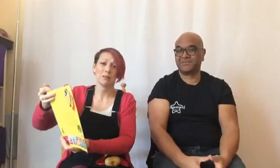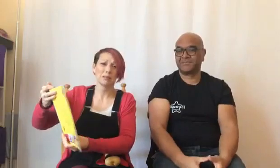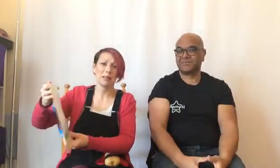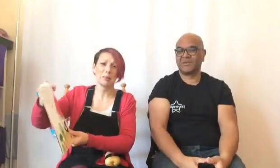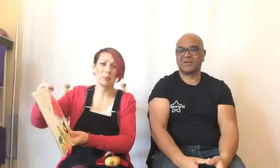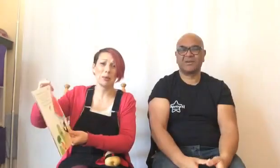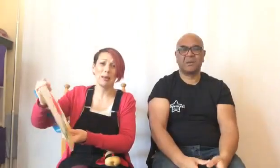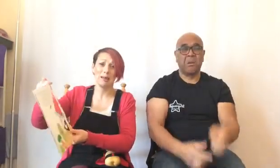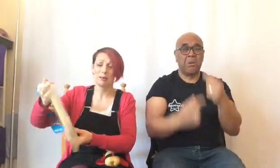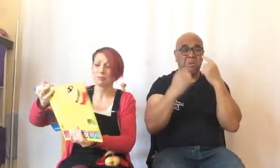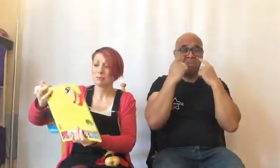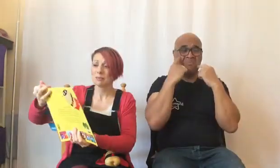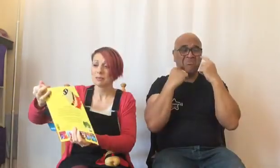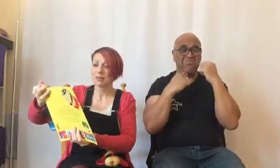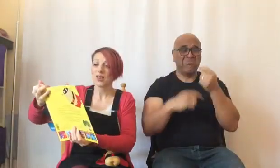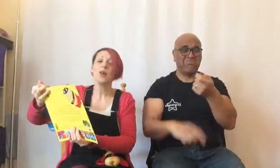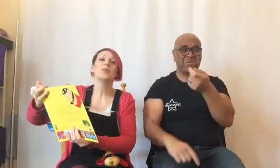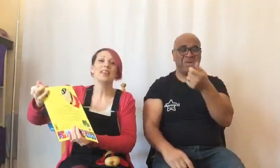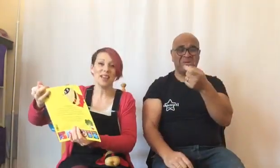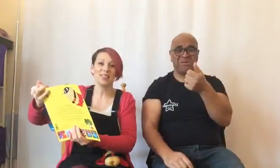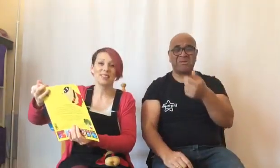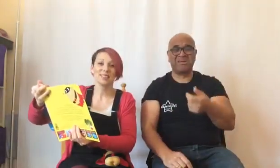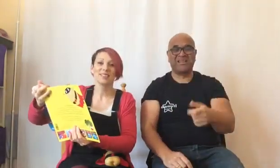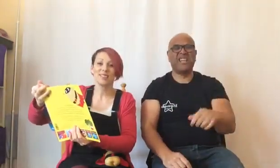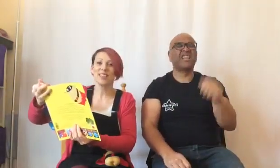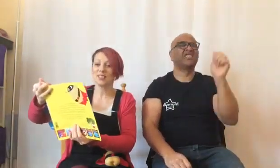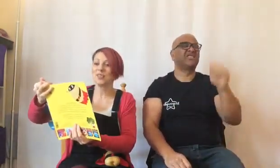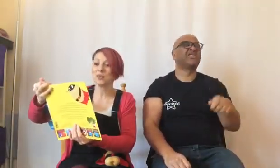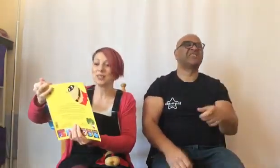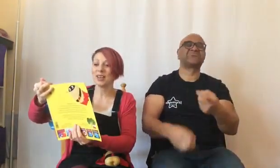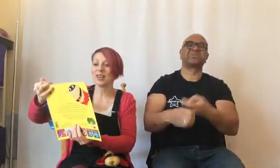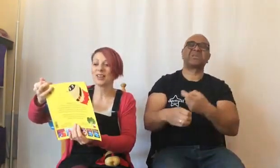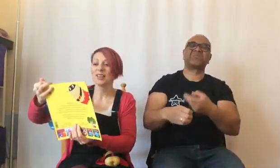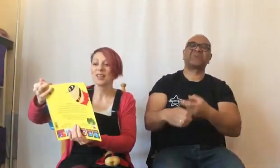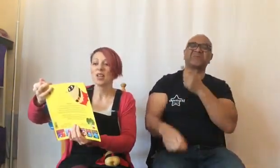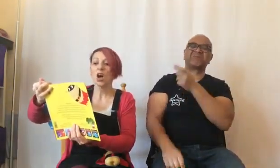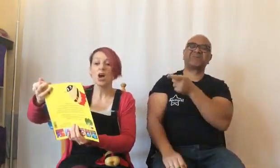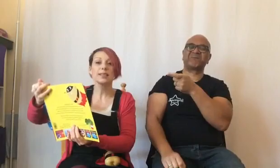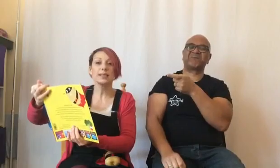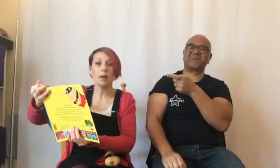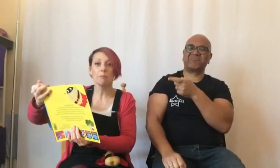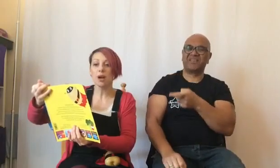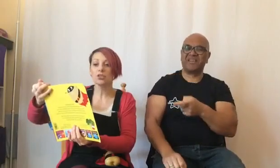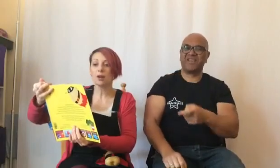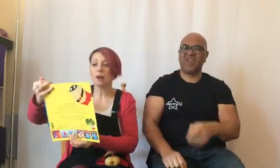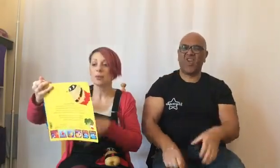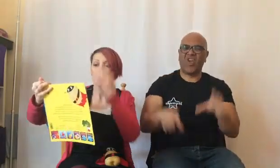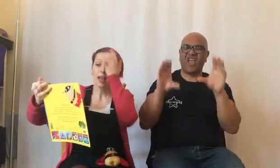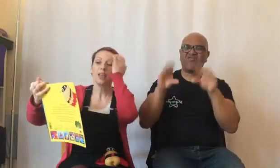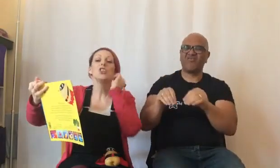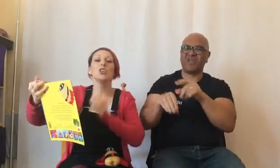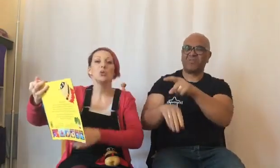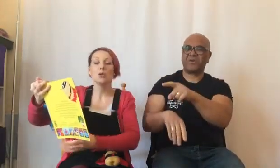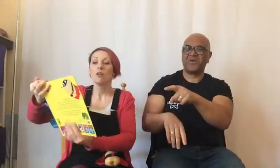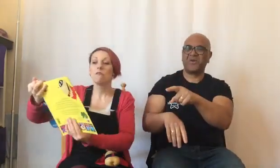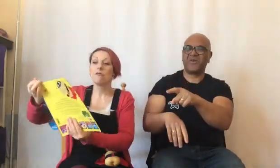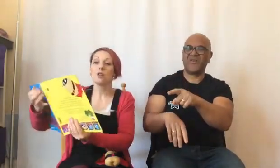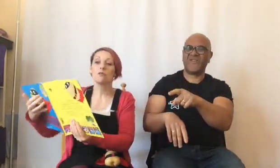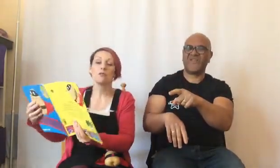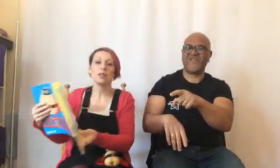Oh, said the pea. Oh yes, said Supertato. I set my trap and